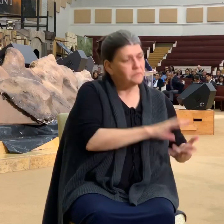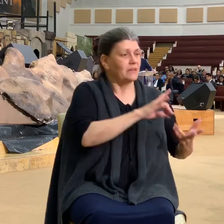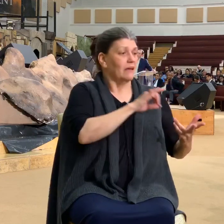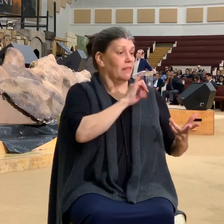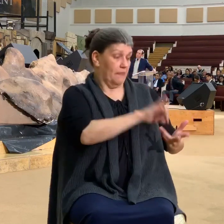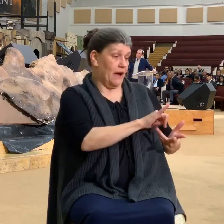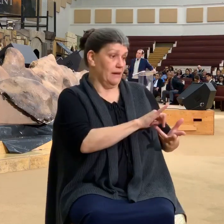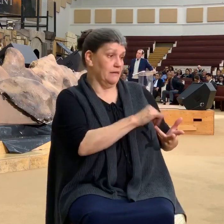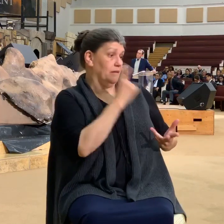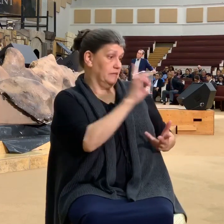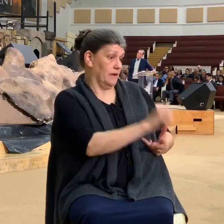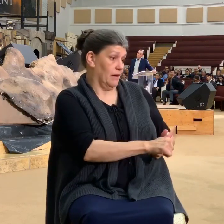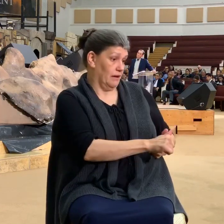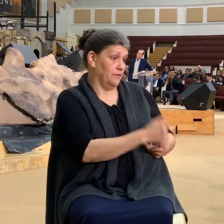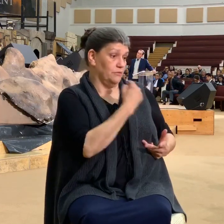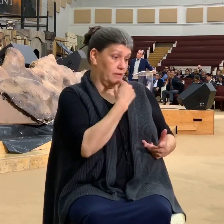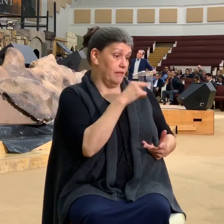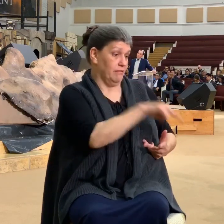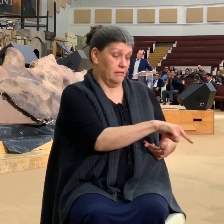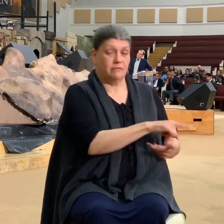you're saying you really earn,